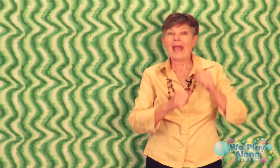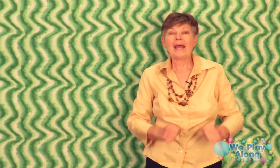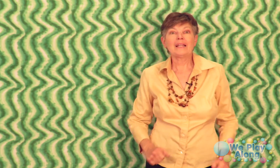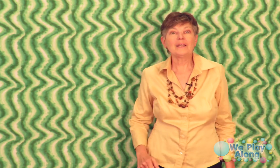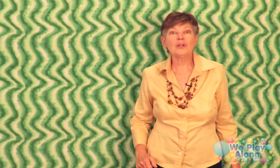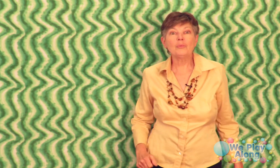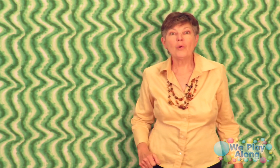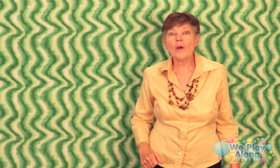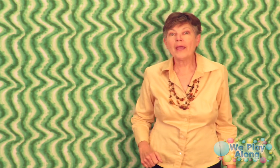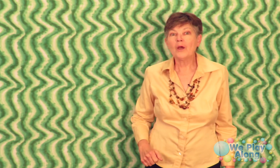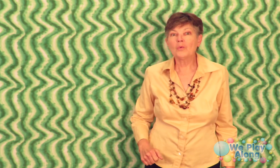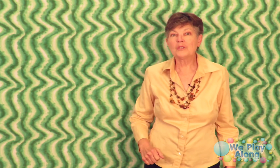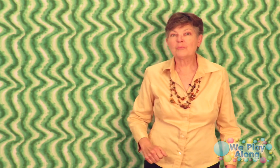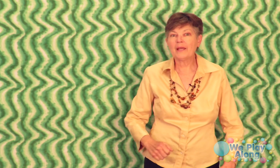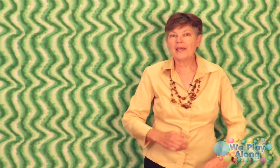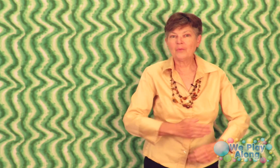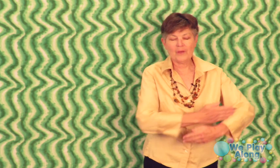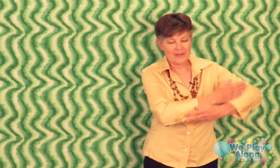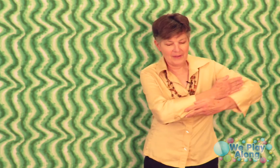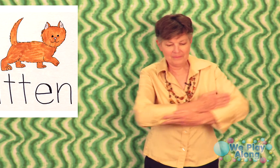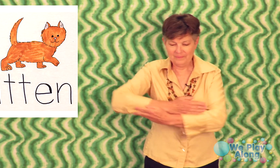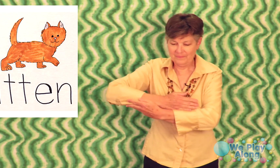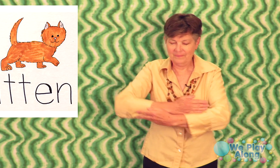and a little boy was playing with a.